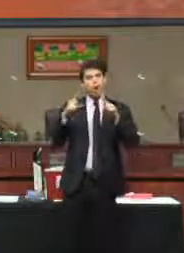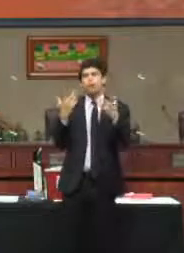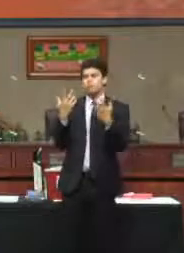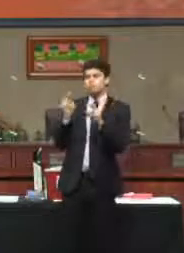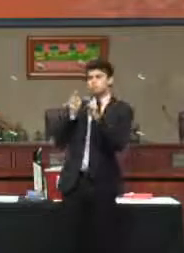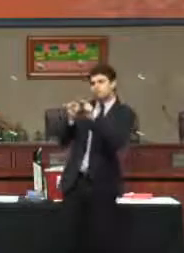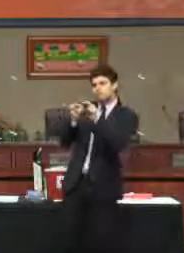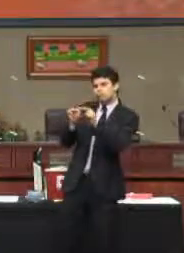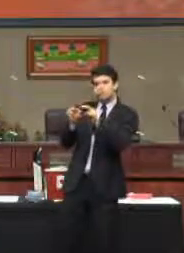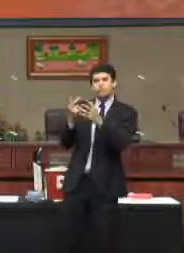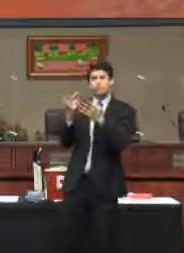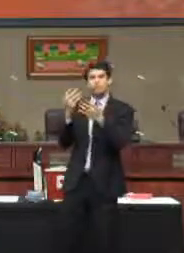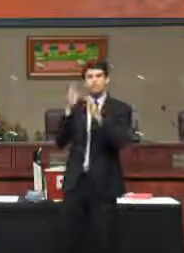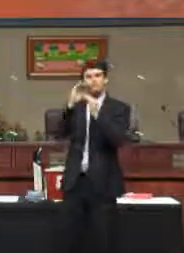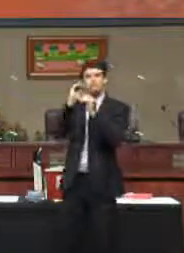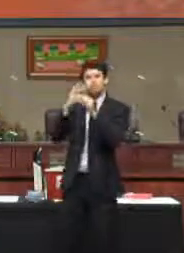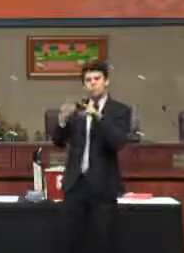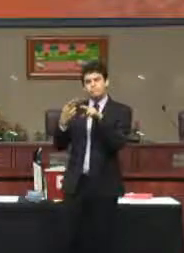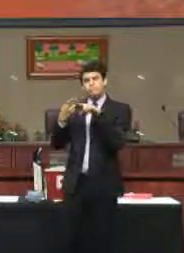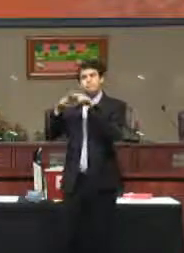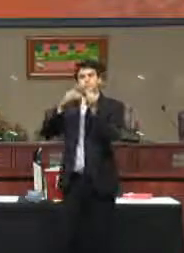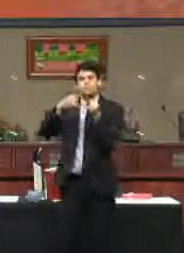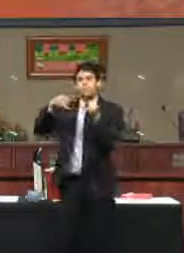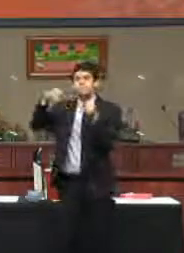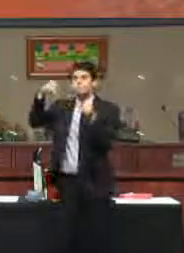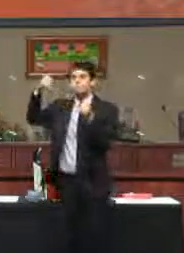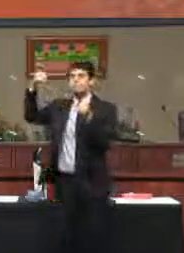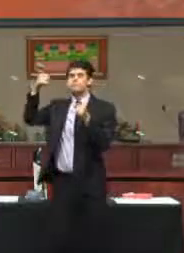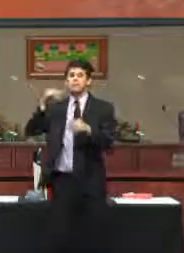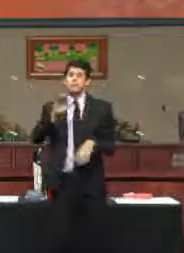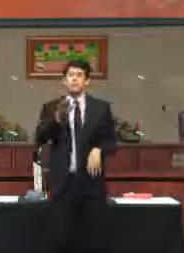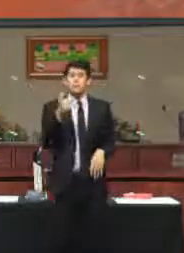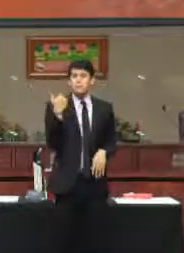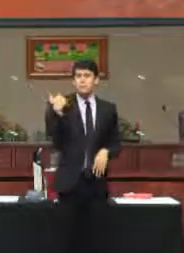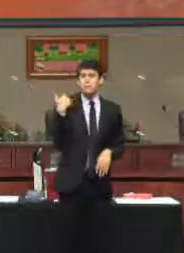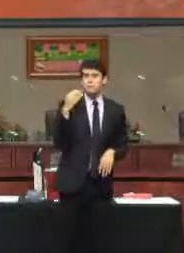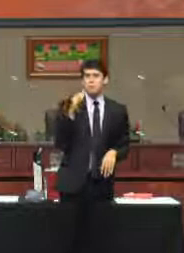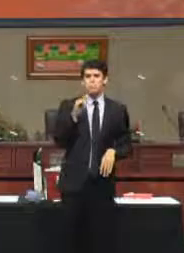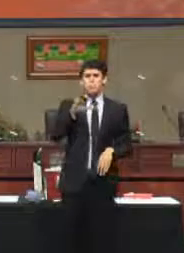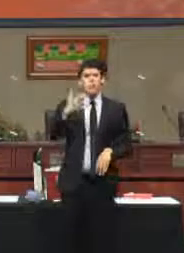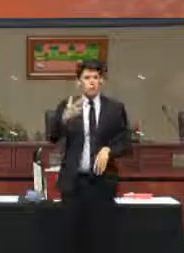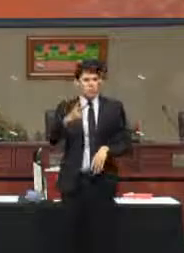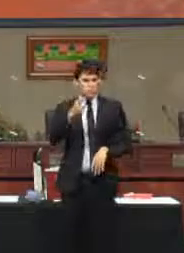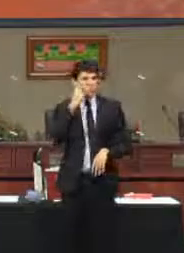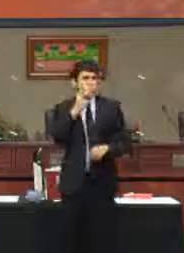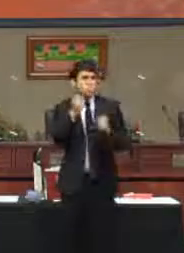areas in March or on the roads around Florida in March saw a lot of tourism